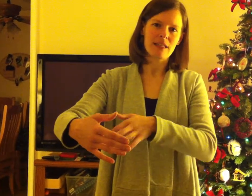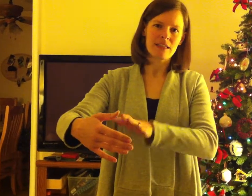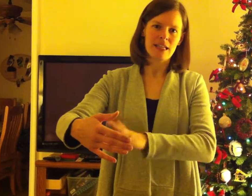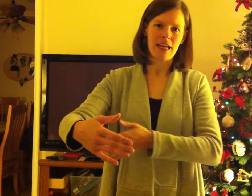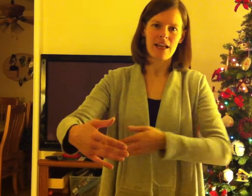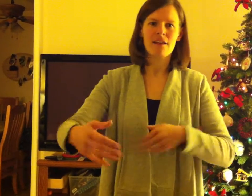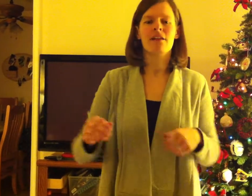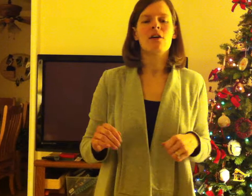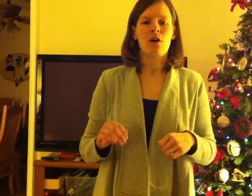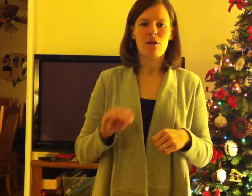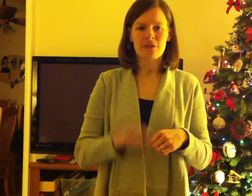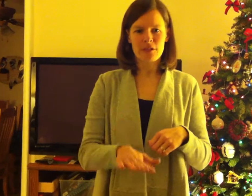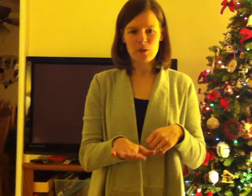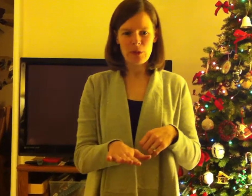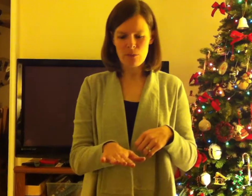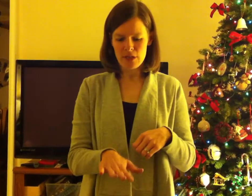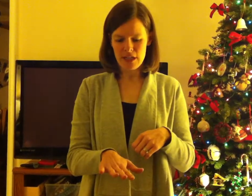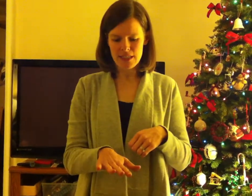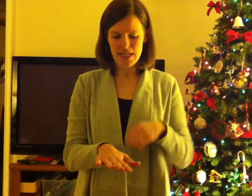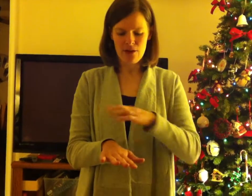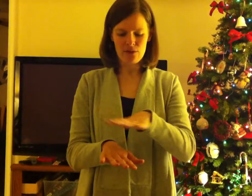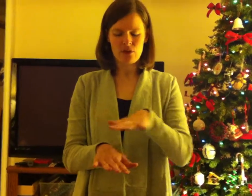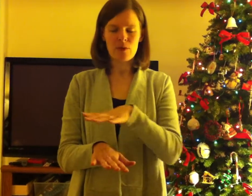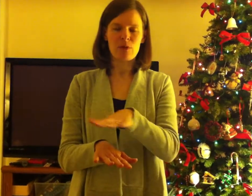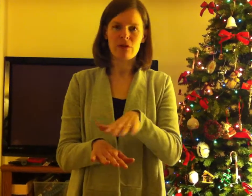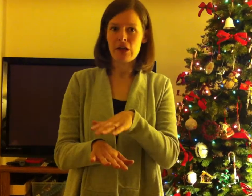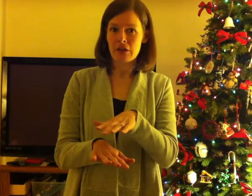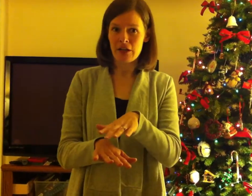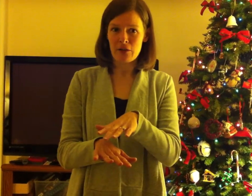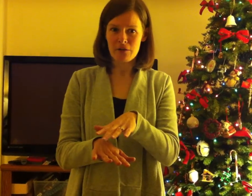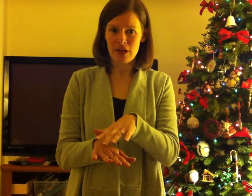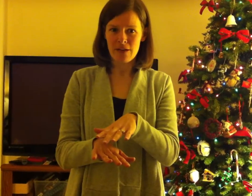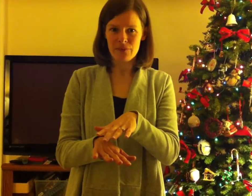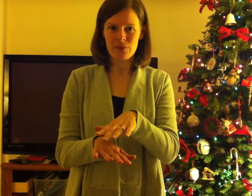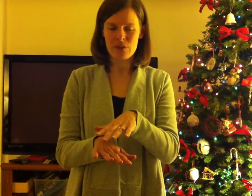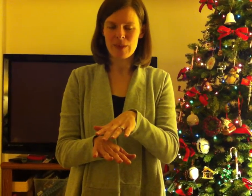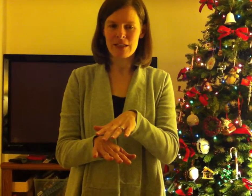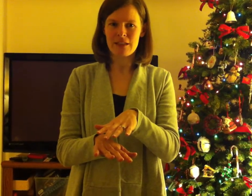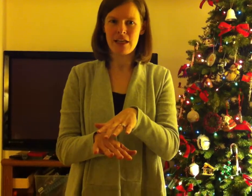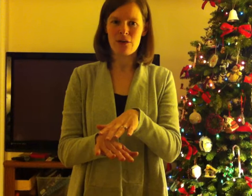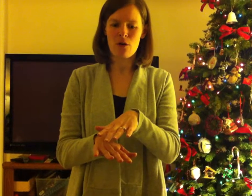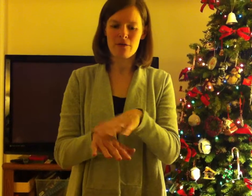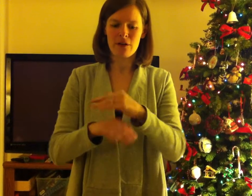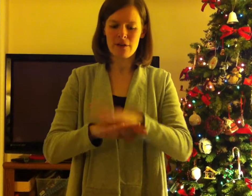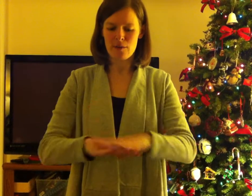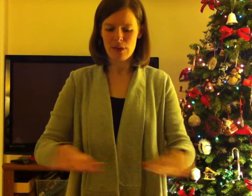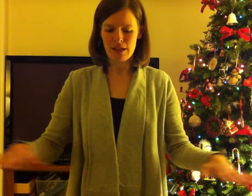sweetly singing. Over, you put one hand down and move your other hand over it. Sweetly singing over the